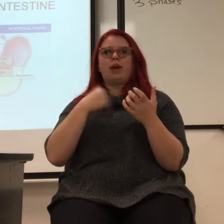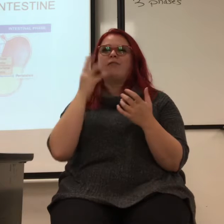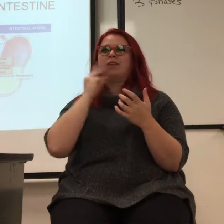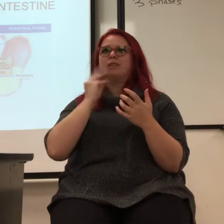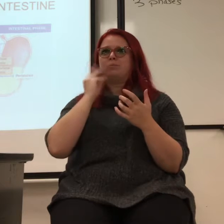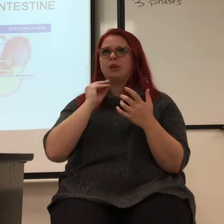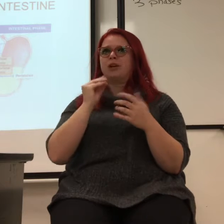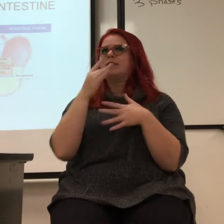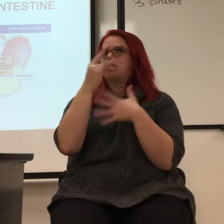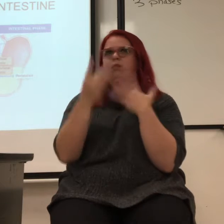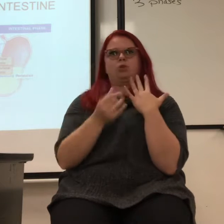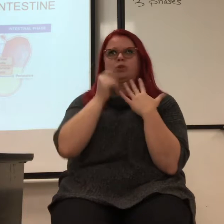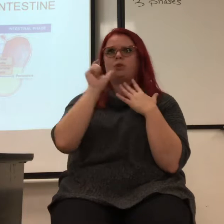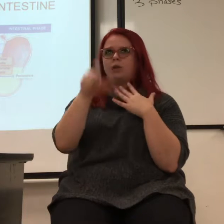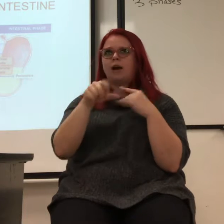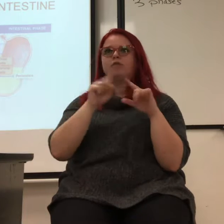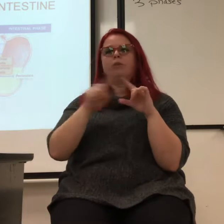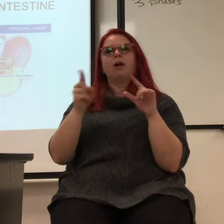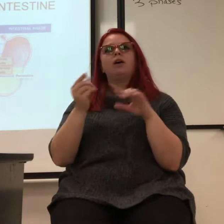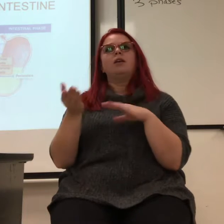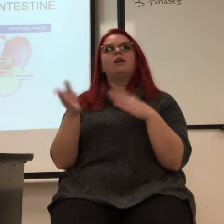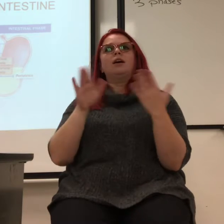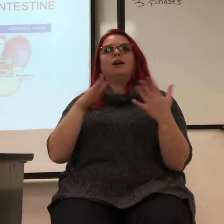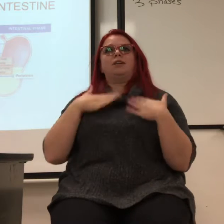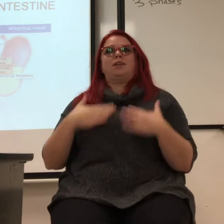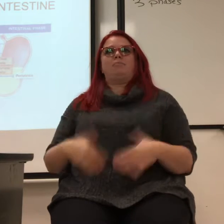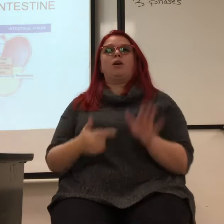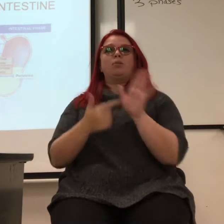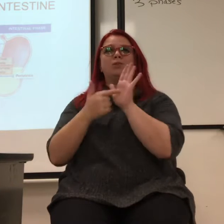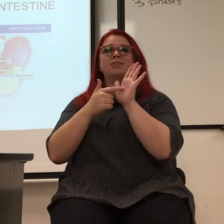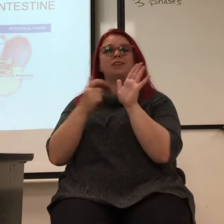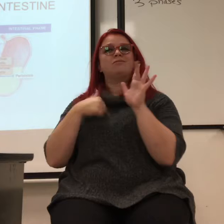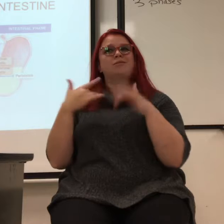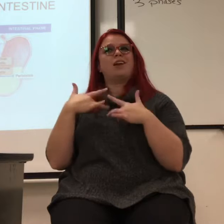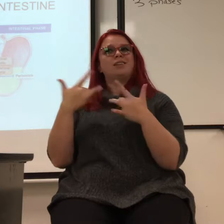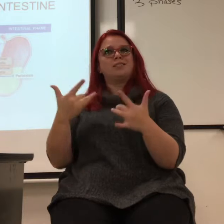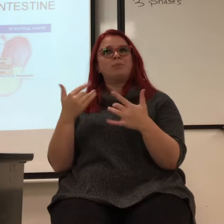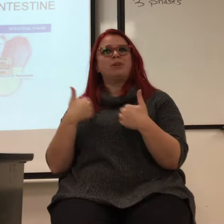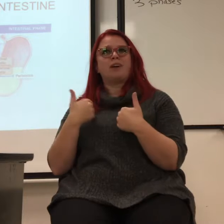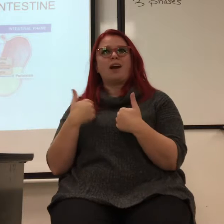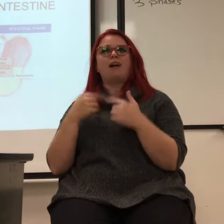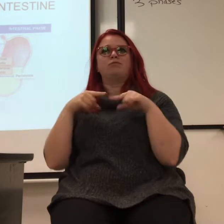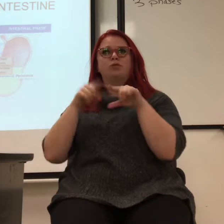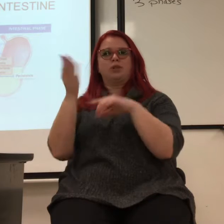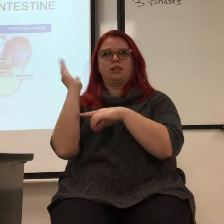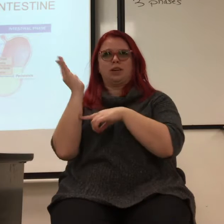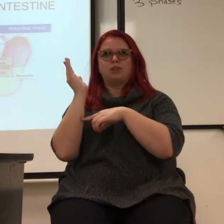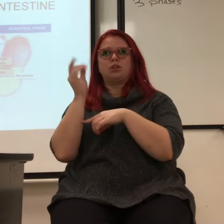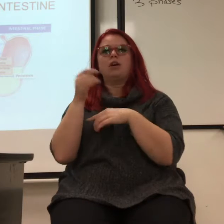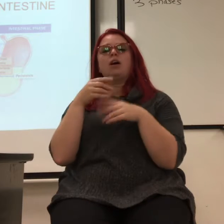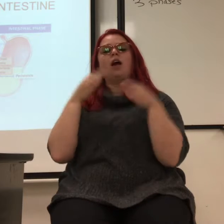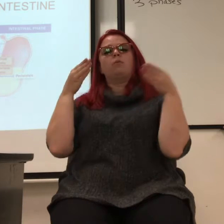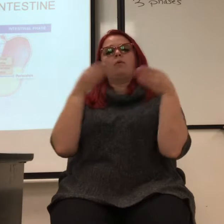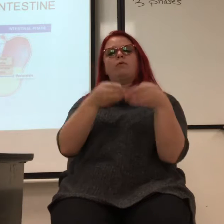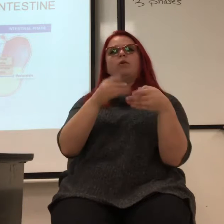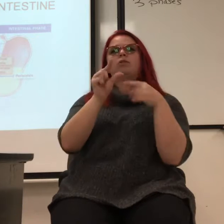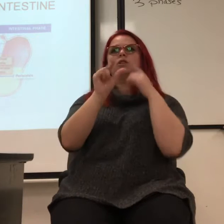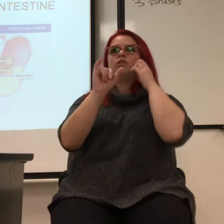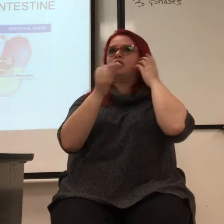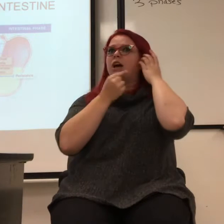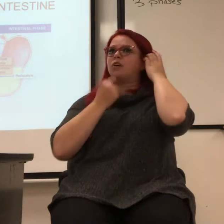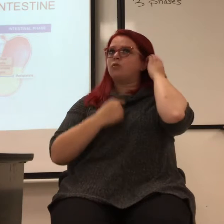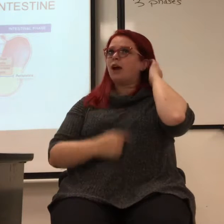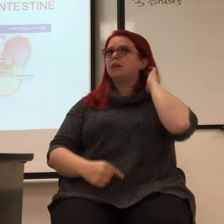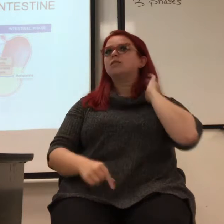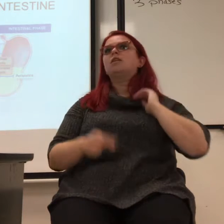there's a cadaver presentation that I typically give, and I'll focus primarily on the GI tract. And after